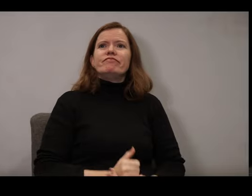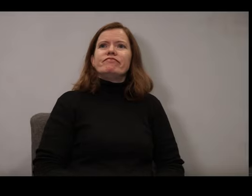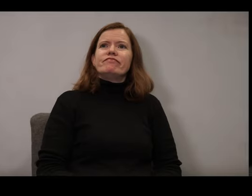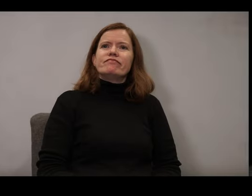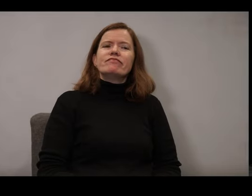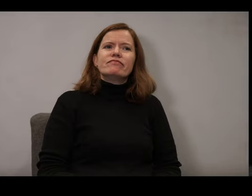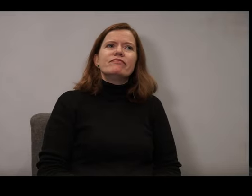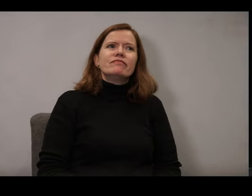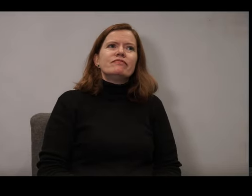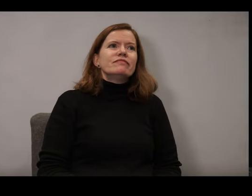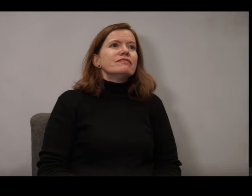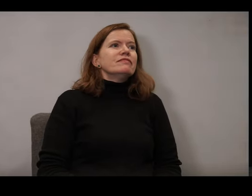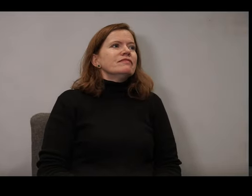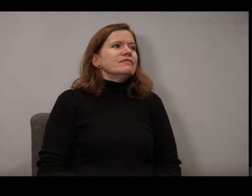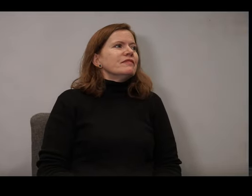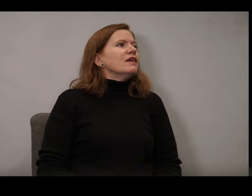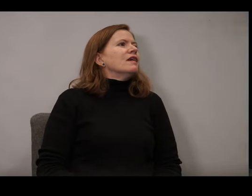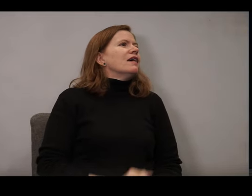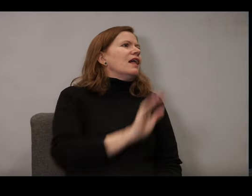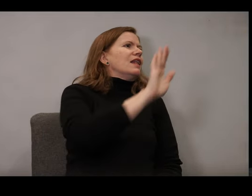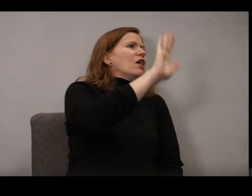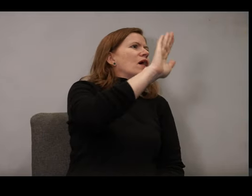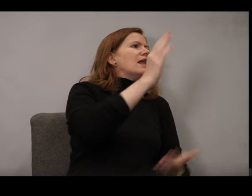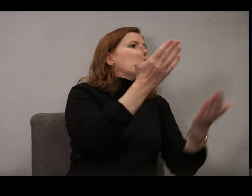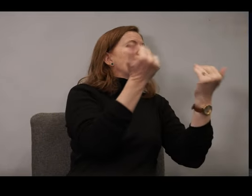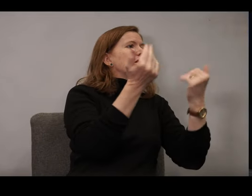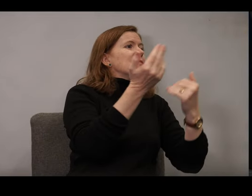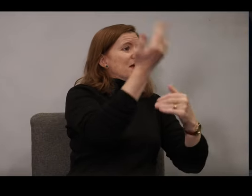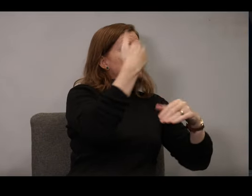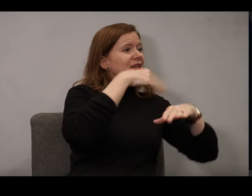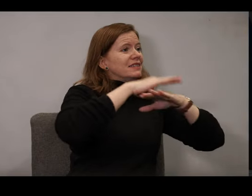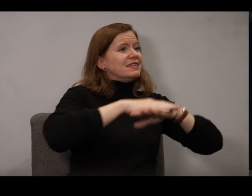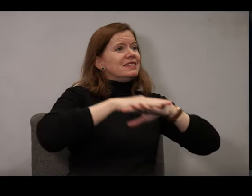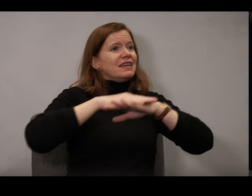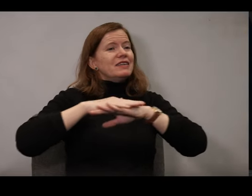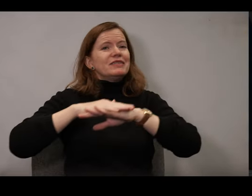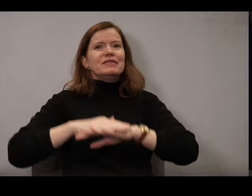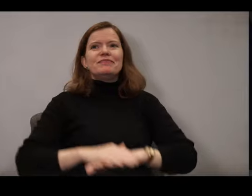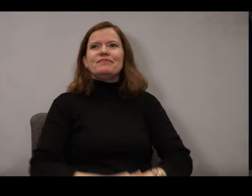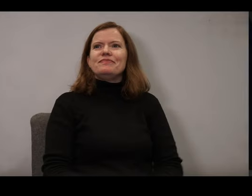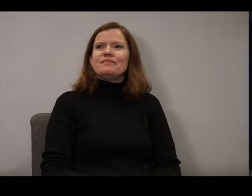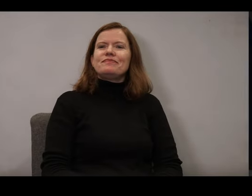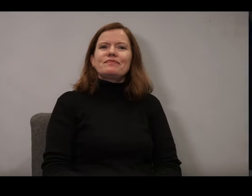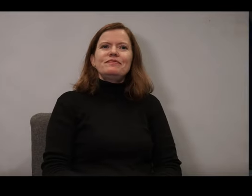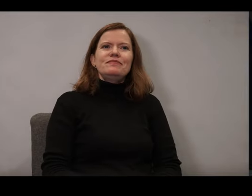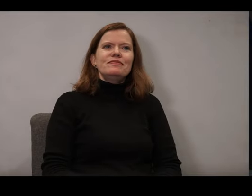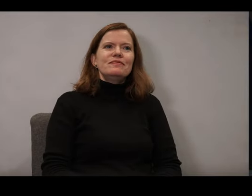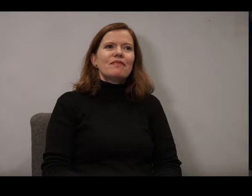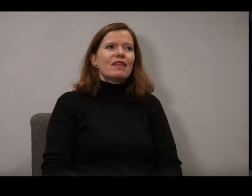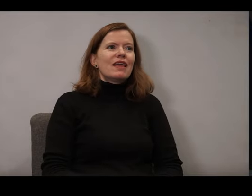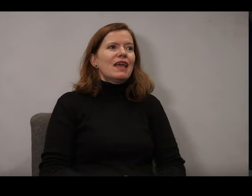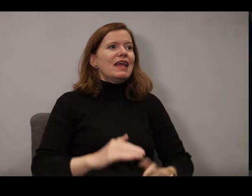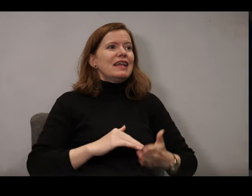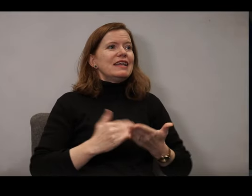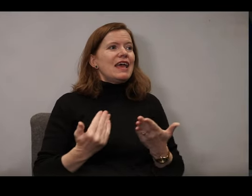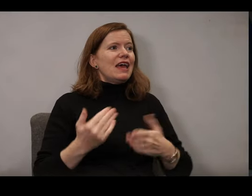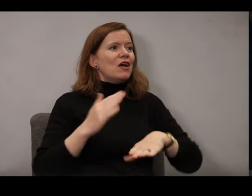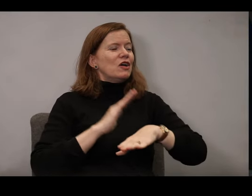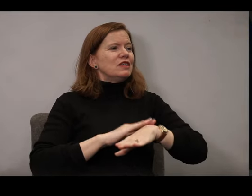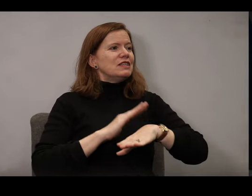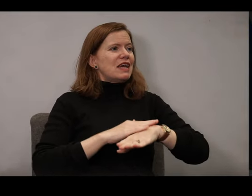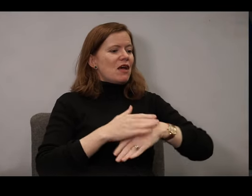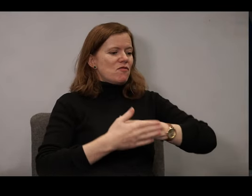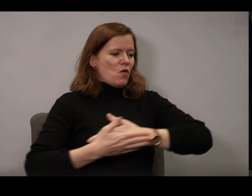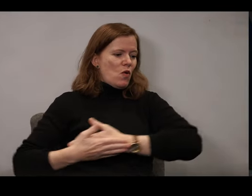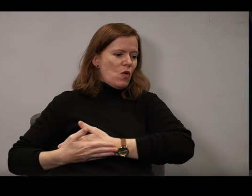Welcome if you're coming in, find a seat. We are going to do some baptisms now. So I'm going to welcome Ben to